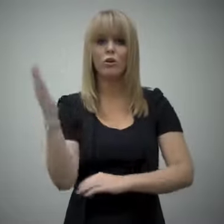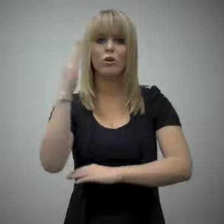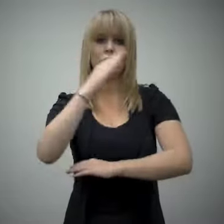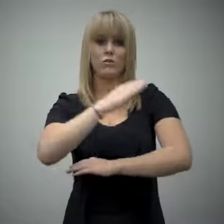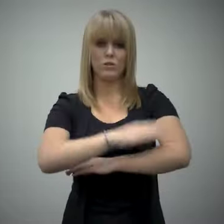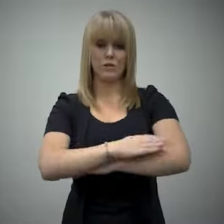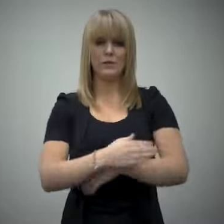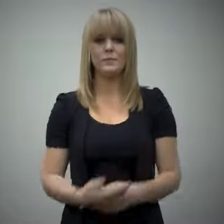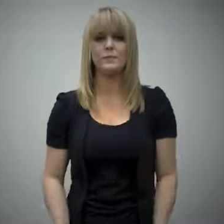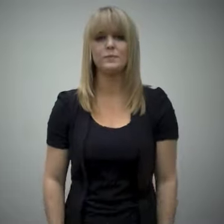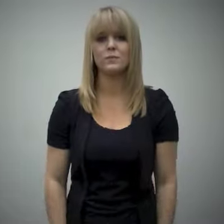Take sufficient rest breaks.